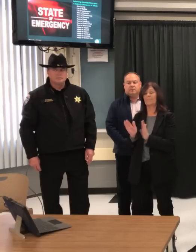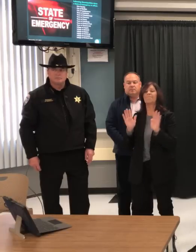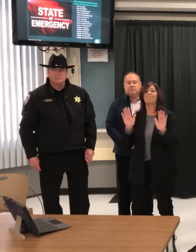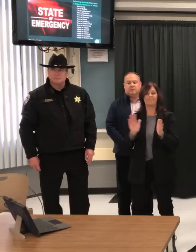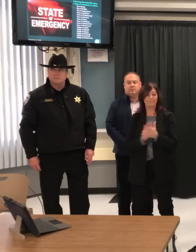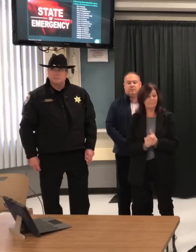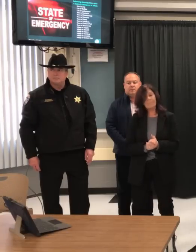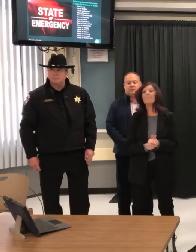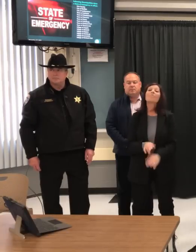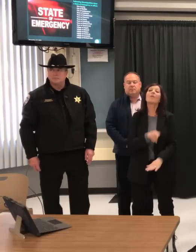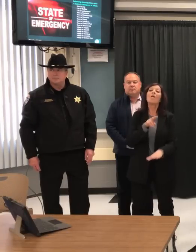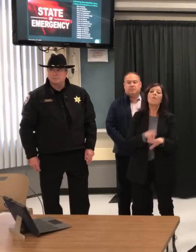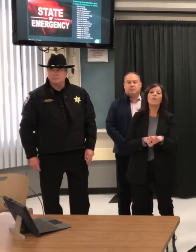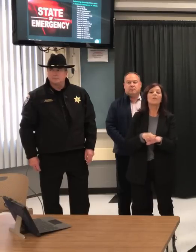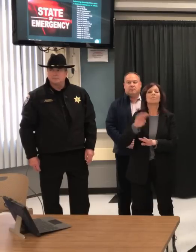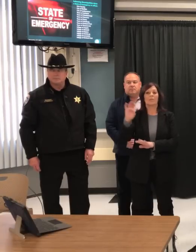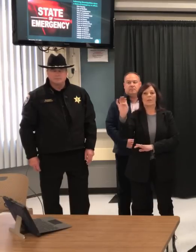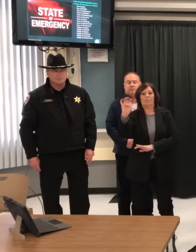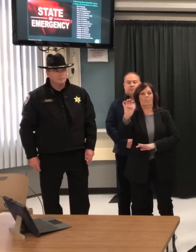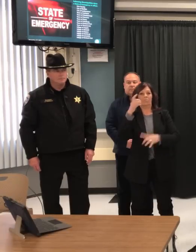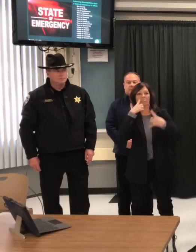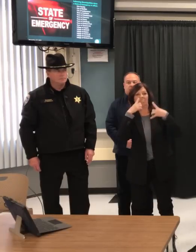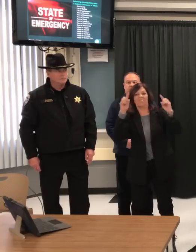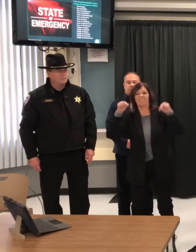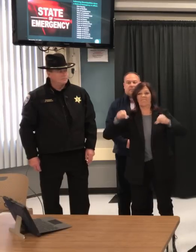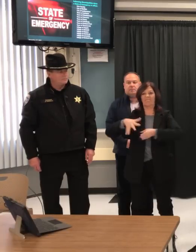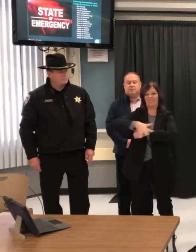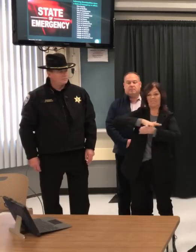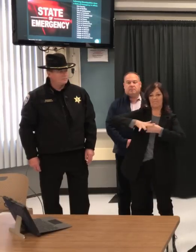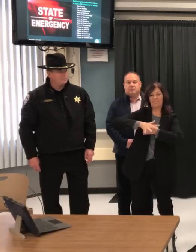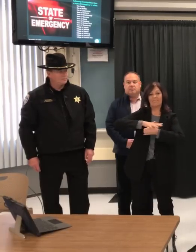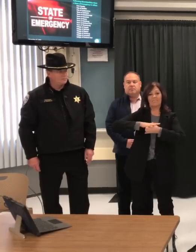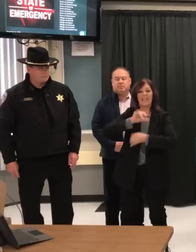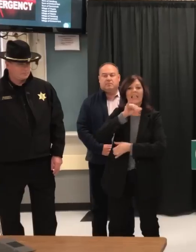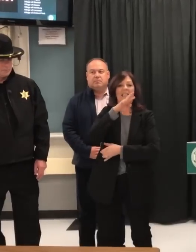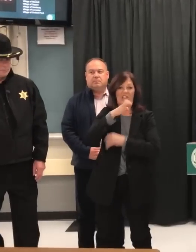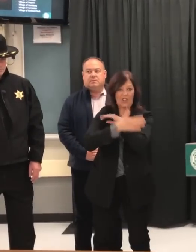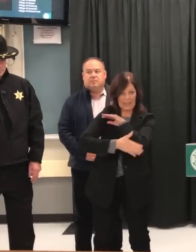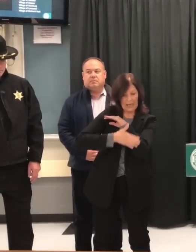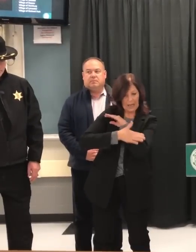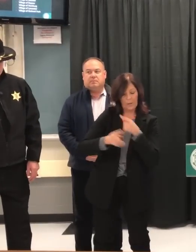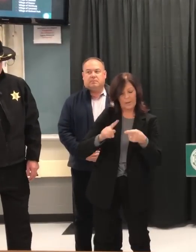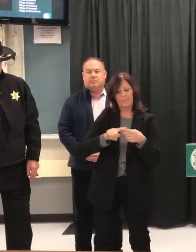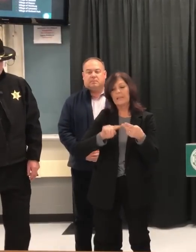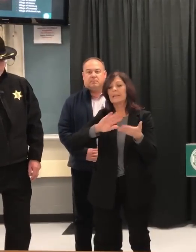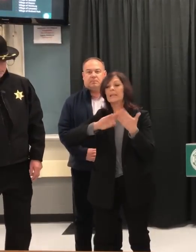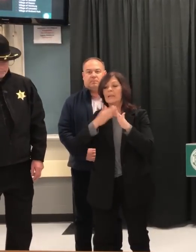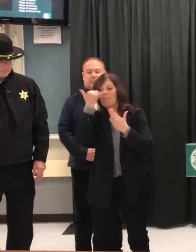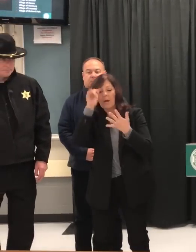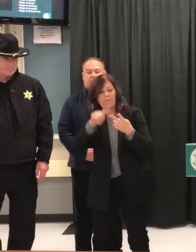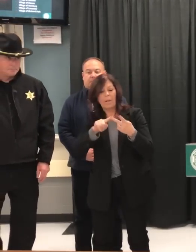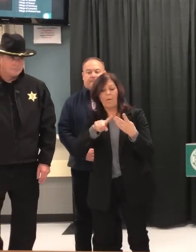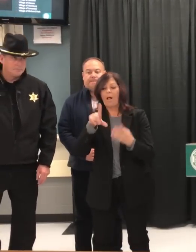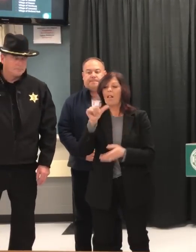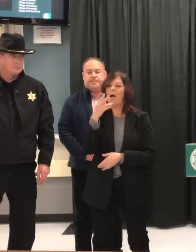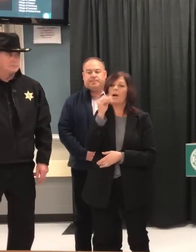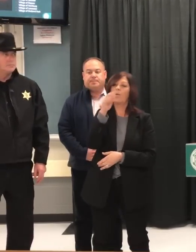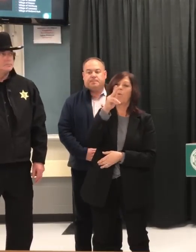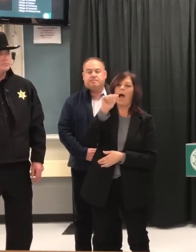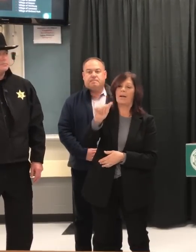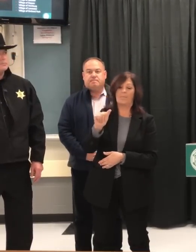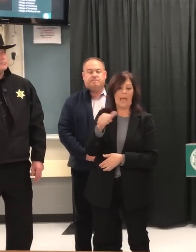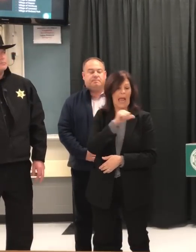of course, a state of emergency has been declared in Erie County, the city of Buffalo, the city of Lackawanna, the town